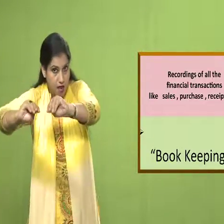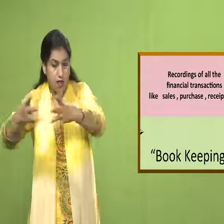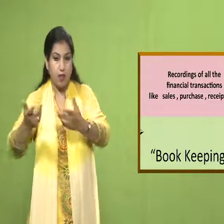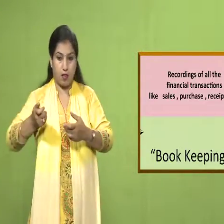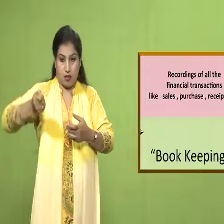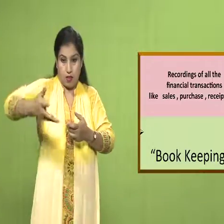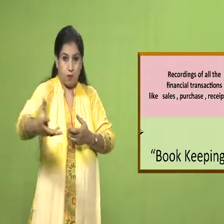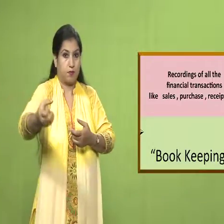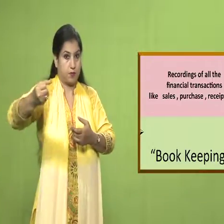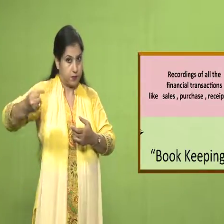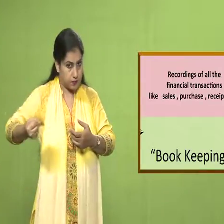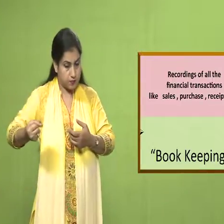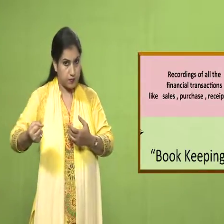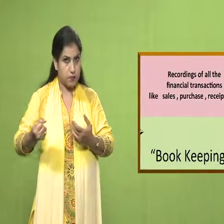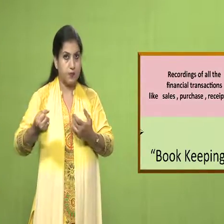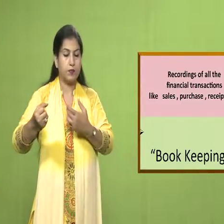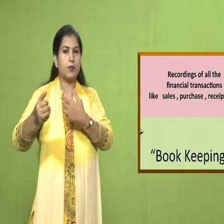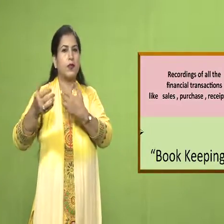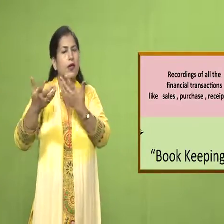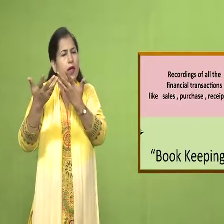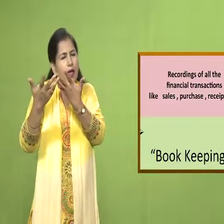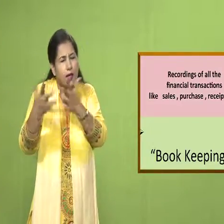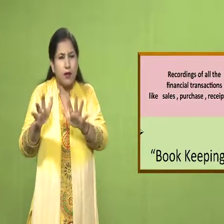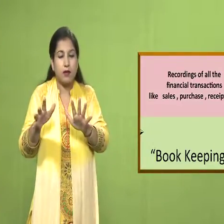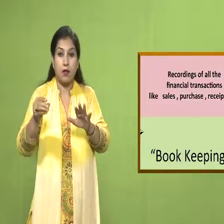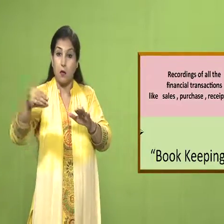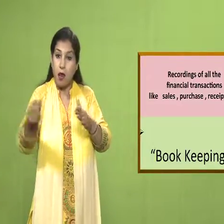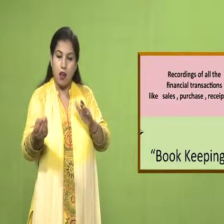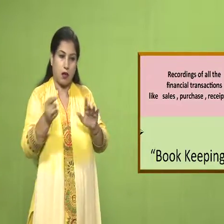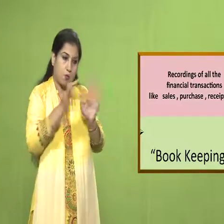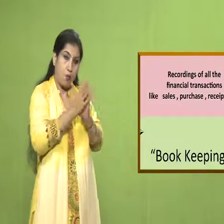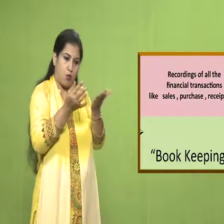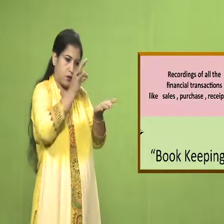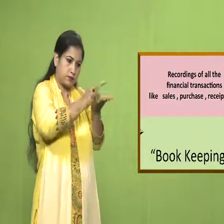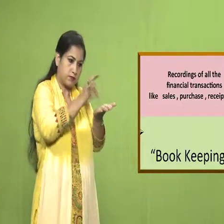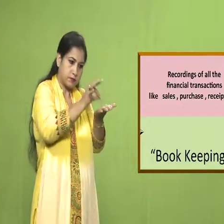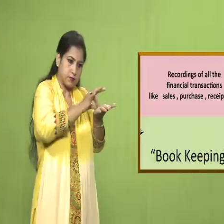sales, purchase, receipts, etc.